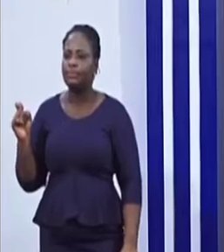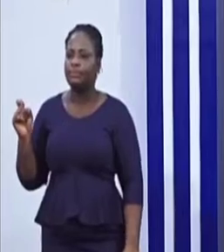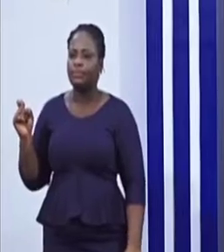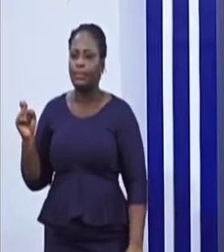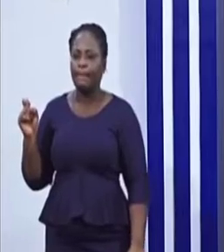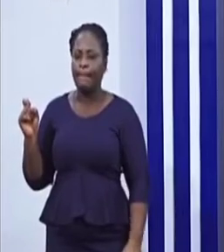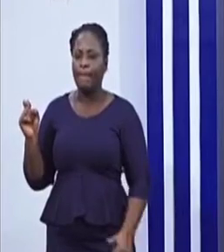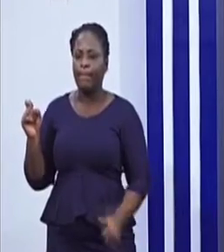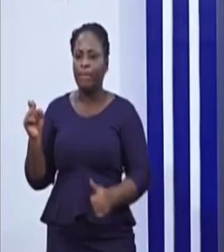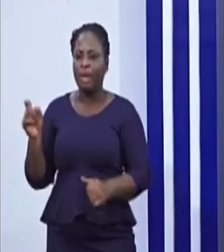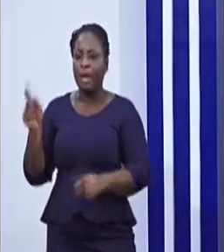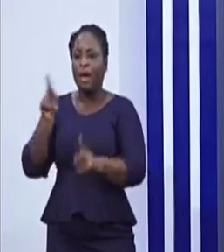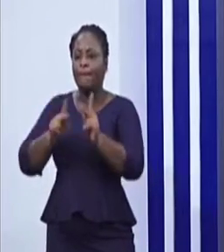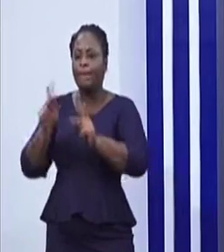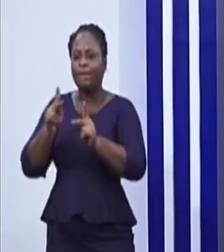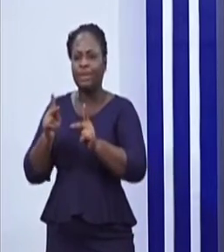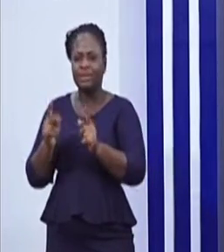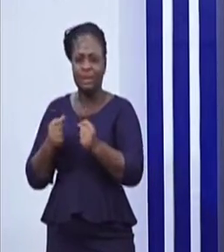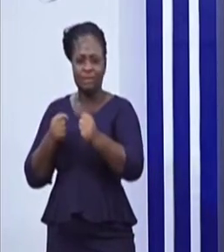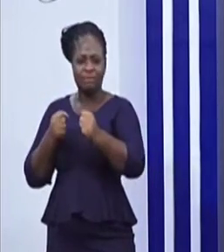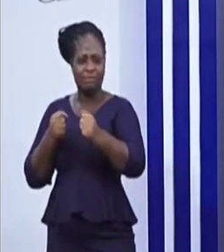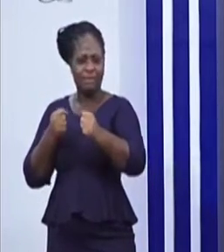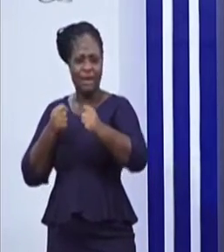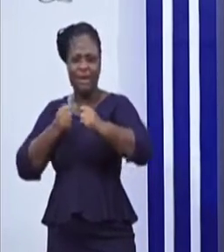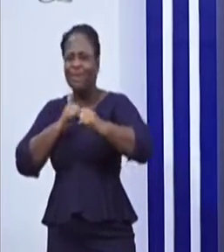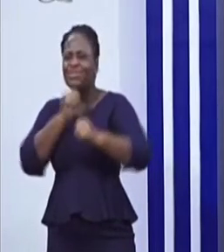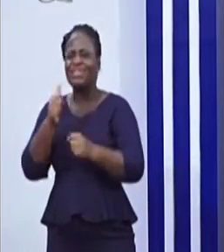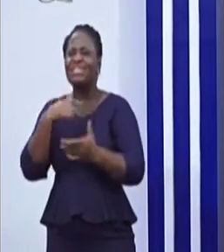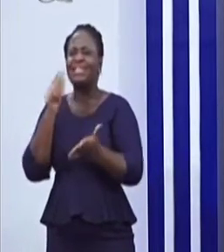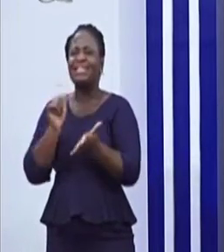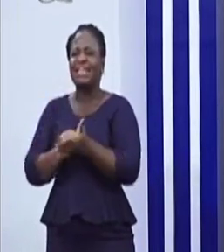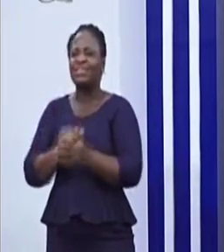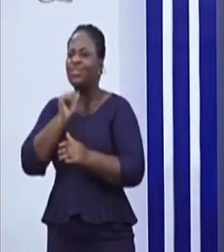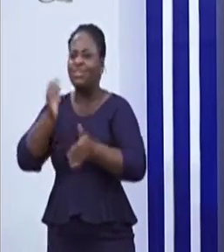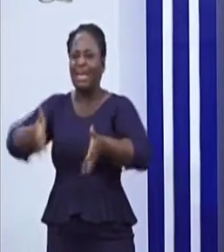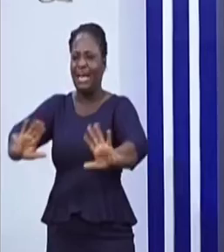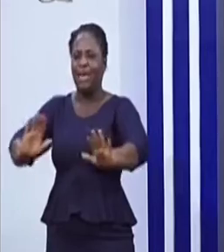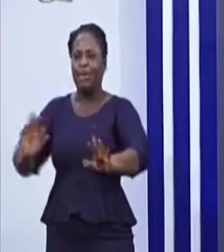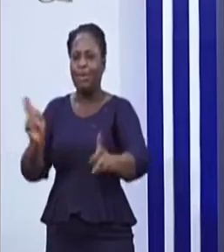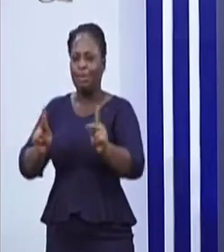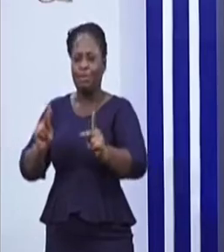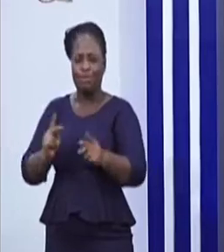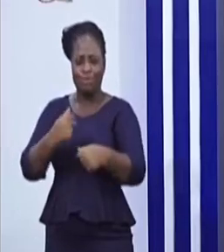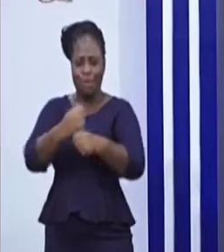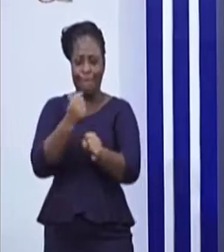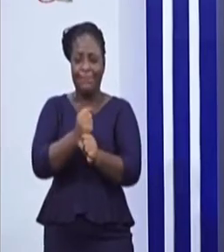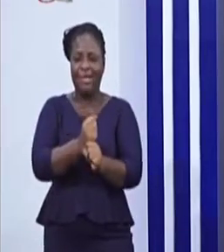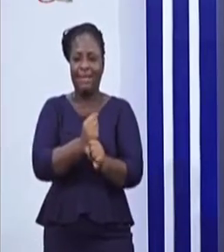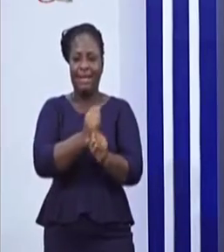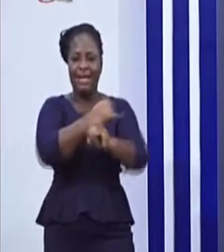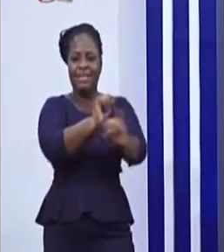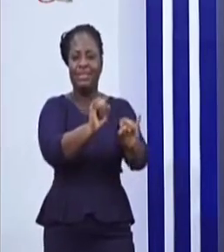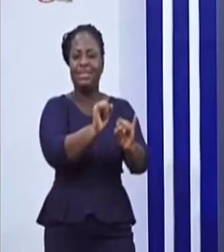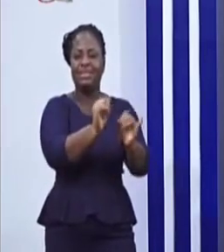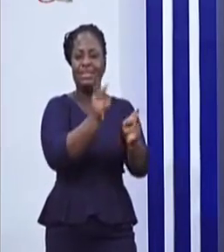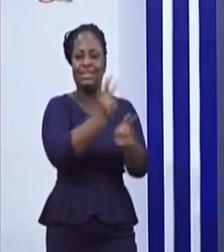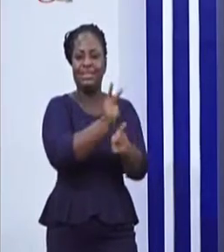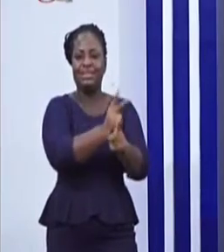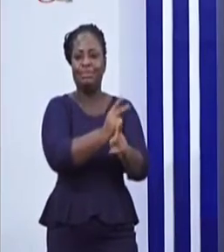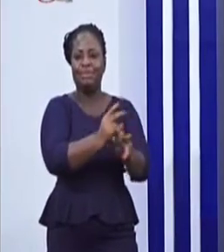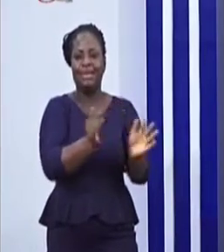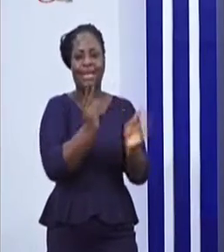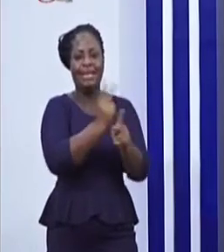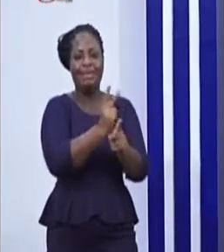Neighborhoods that are protesting and not allowing isolation centers to be put up. What is government doing? We're working with the Ministry of Chieftaincy, as has